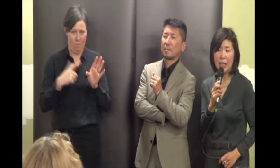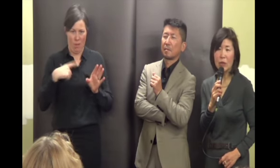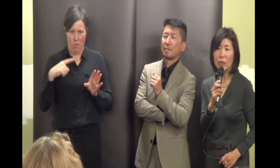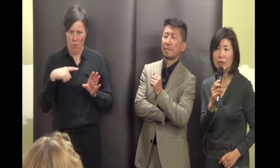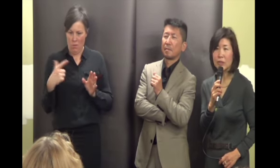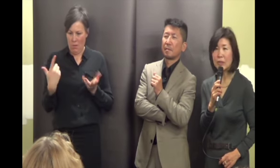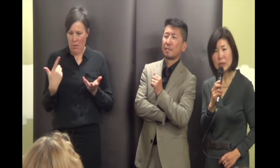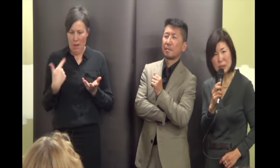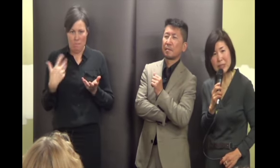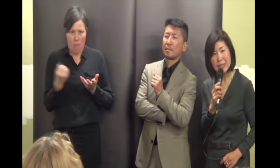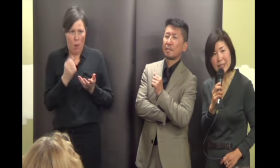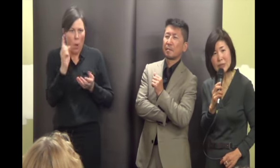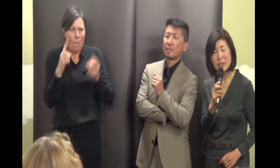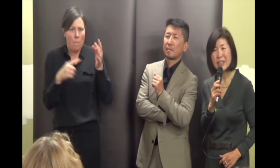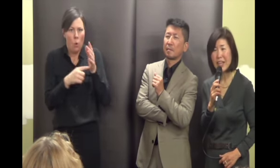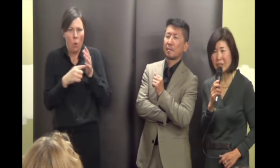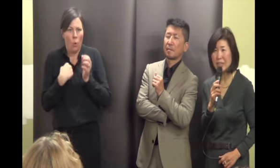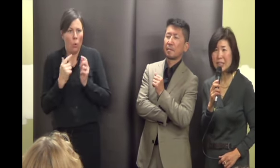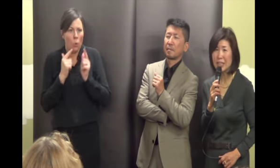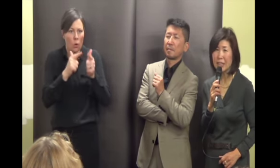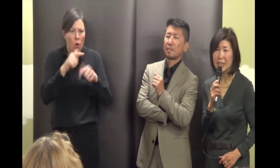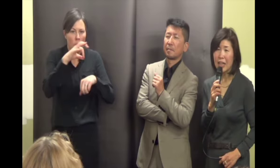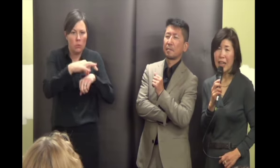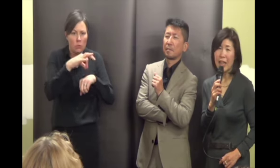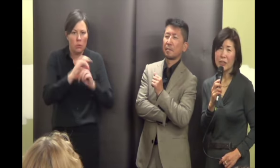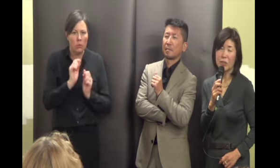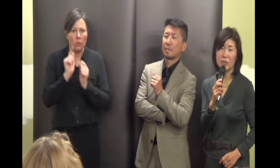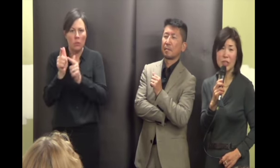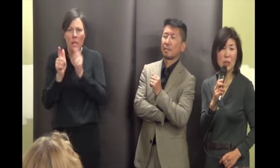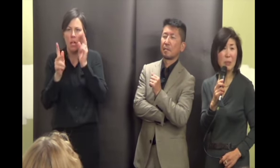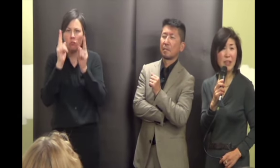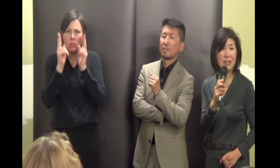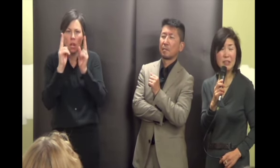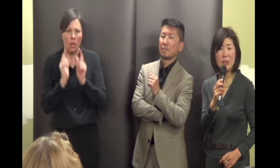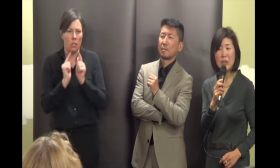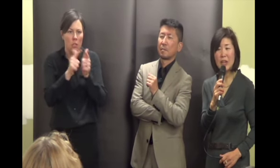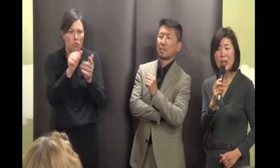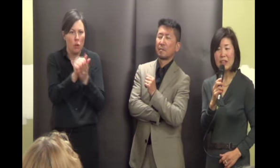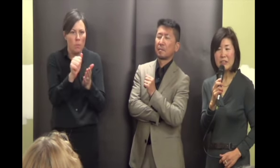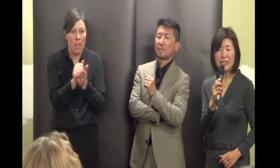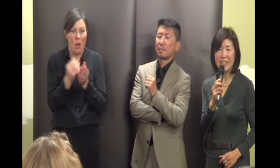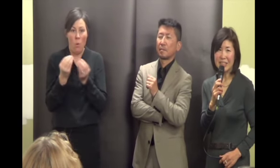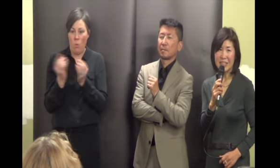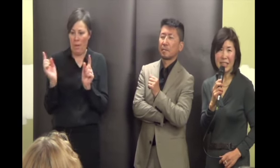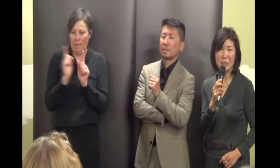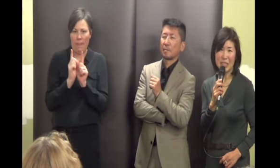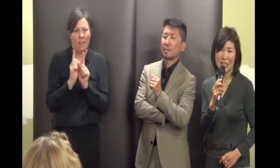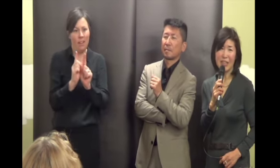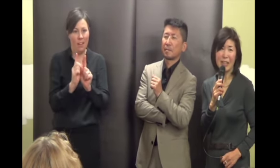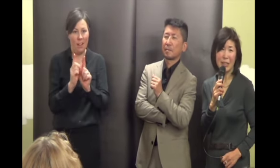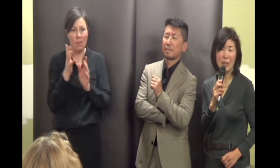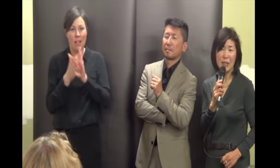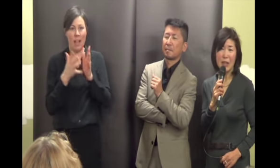as going to the hospital, going to the hairdresser, and going to the shopping. So it really doesn't leave